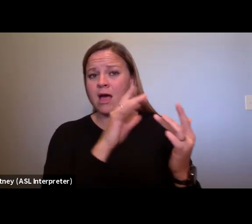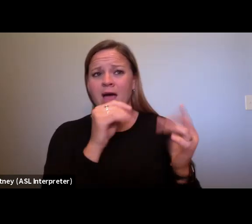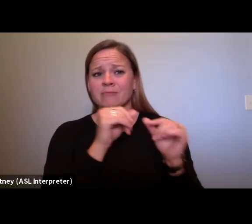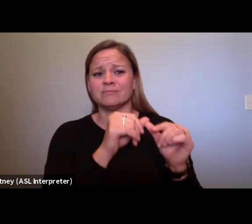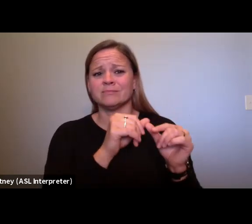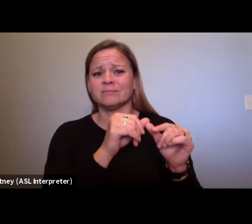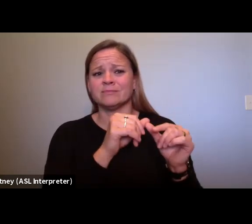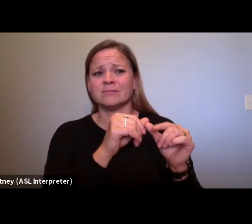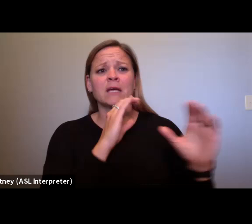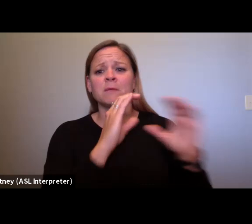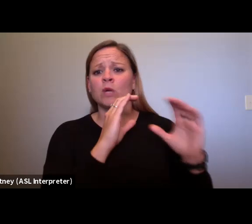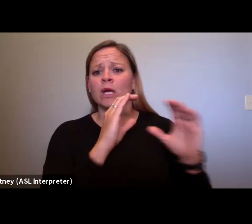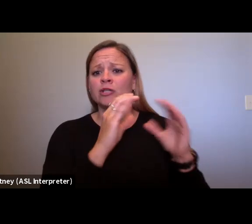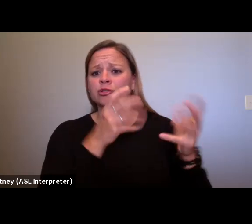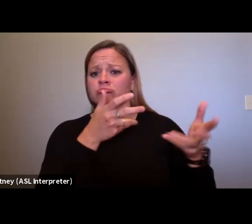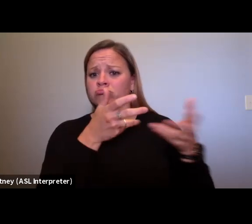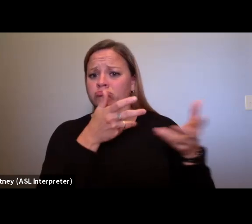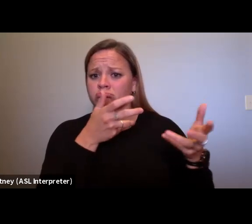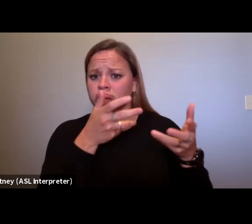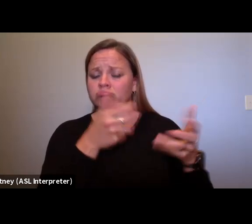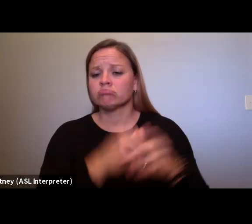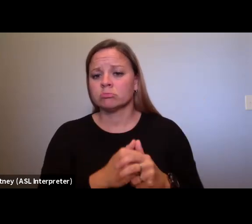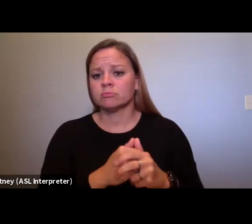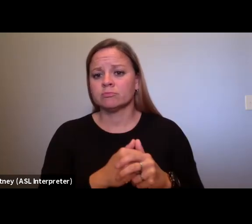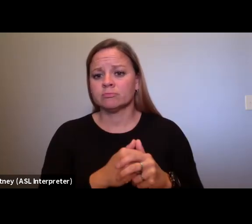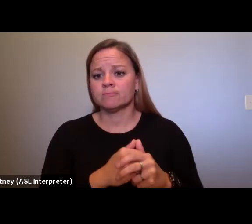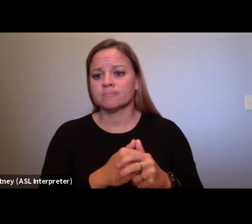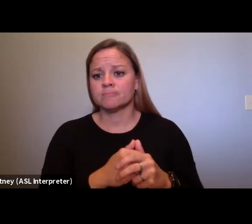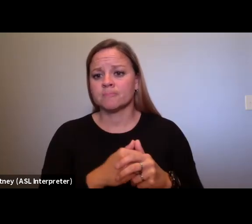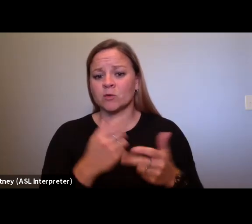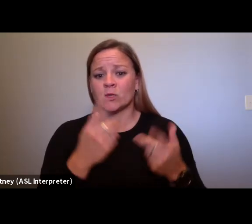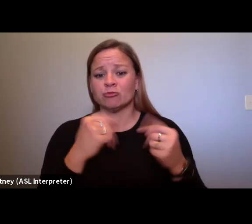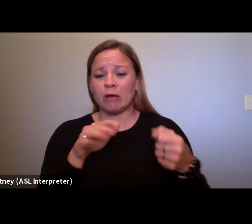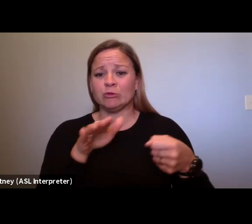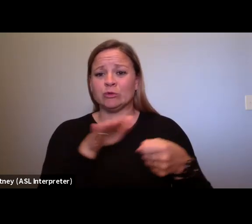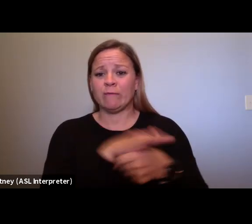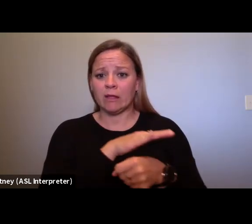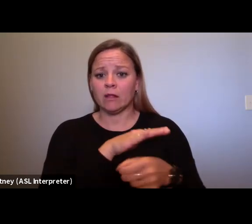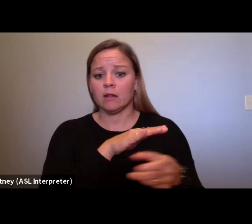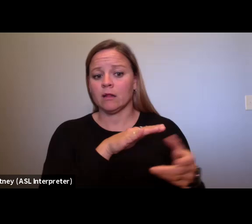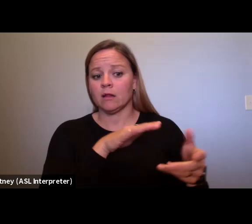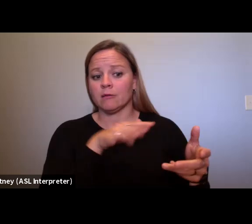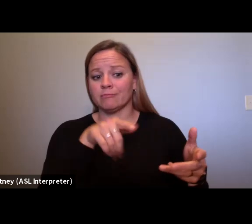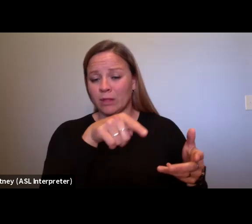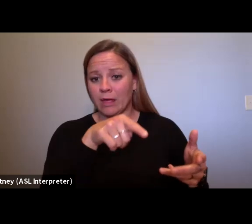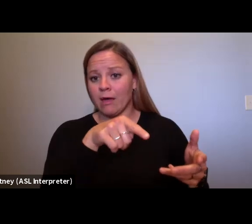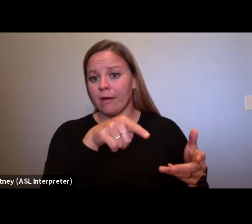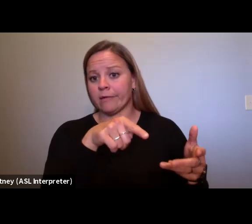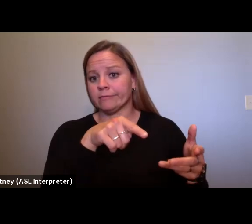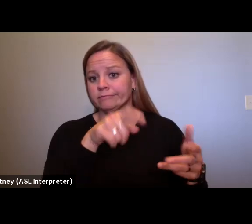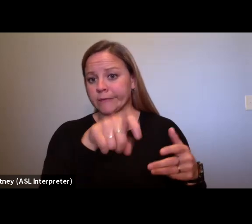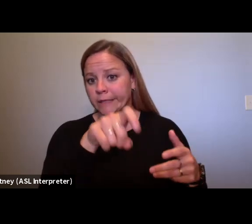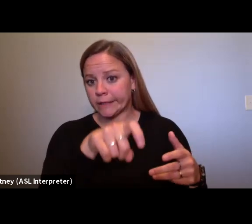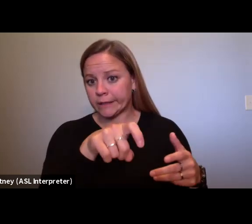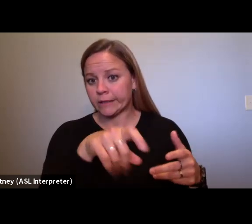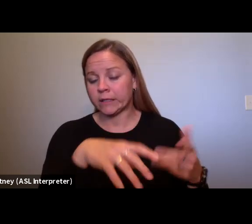of communication open to try and fill those areas. And it's